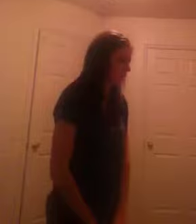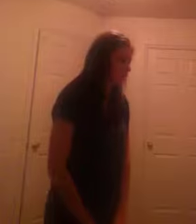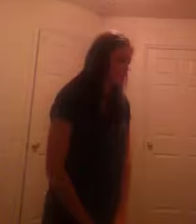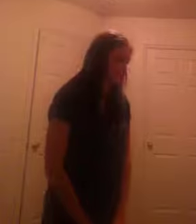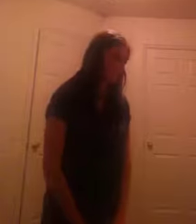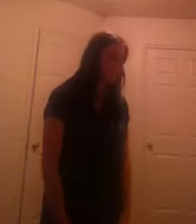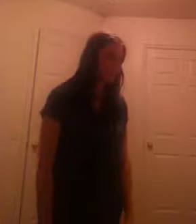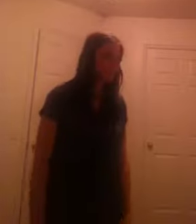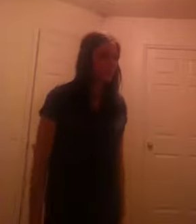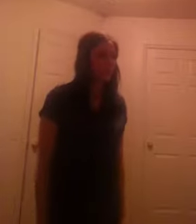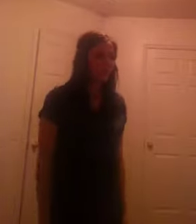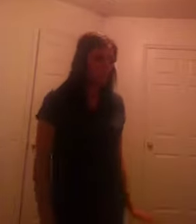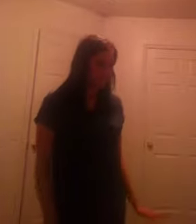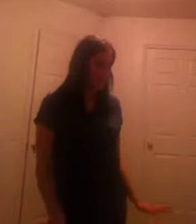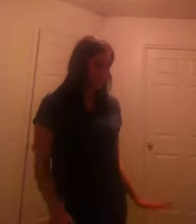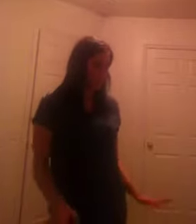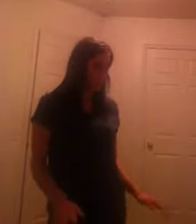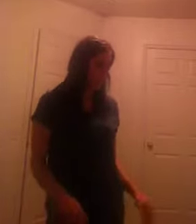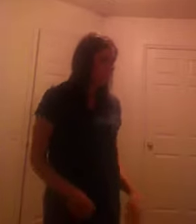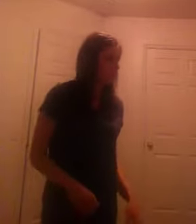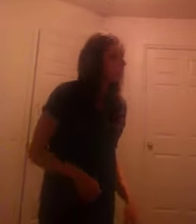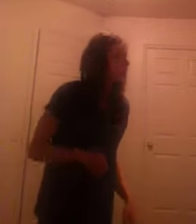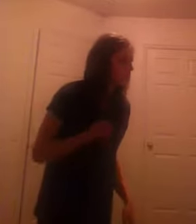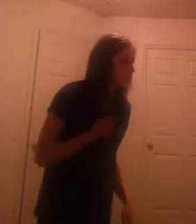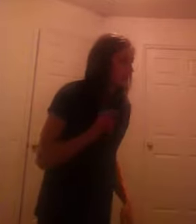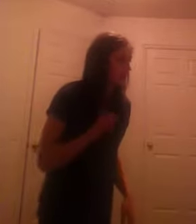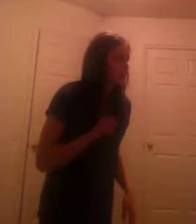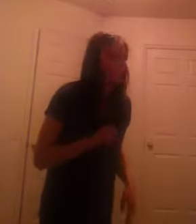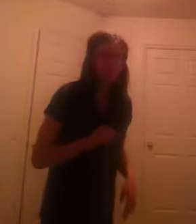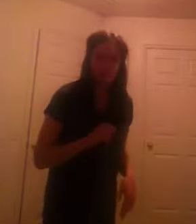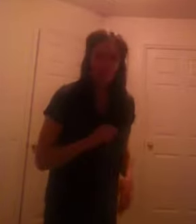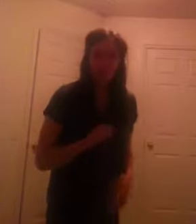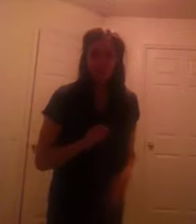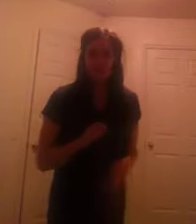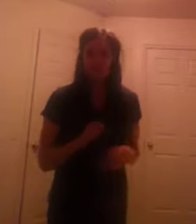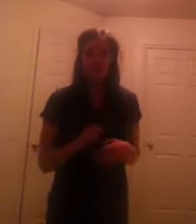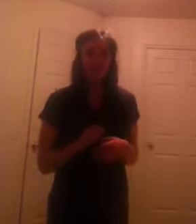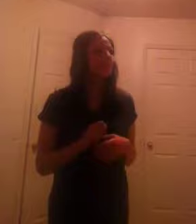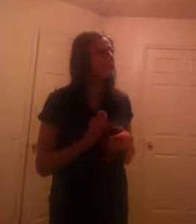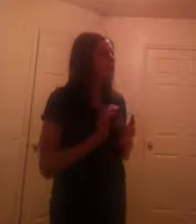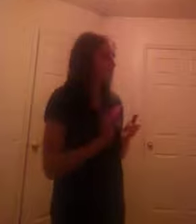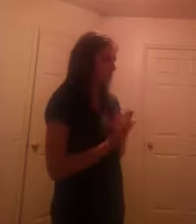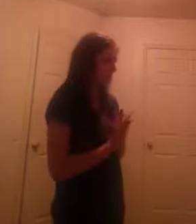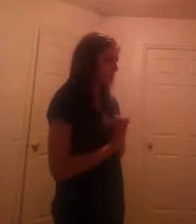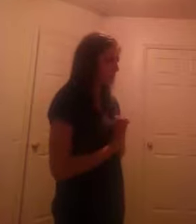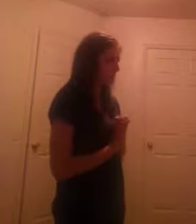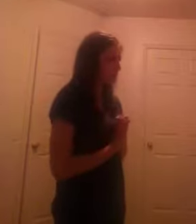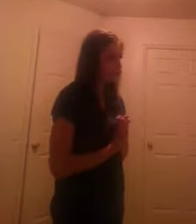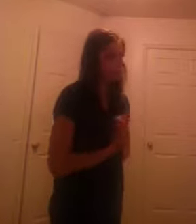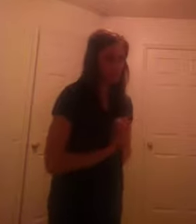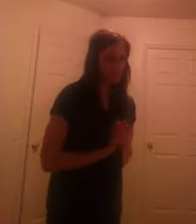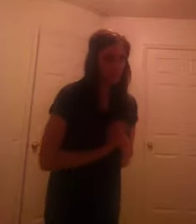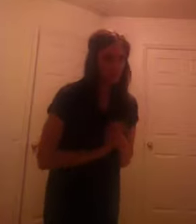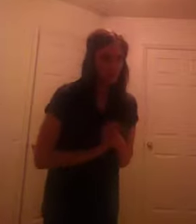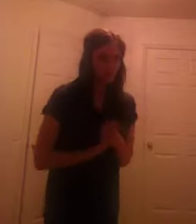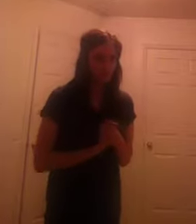Canyon. We also really like to make people happy, which is why we invited Cousin Kyle and Cousin Steve to join